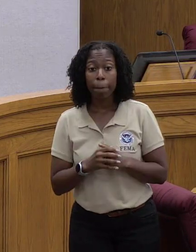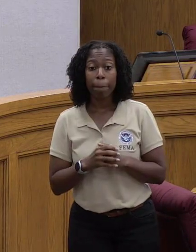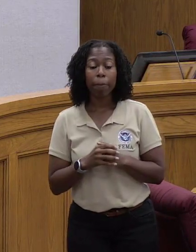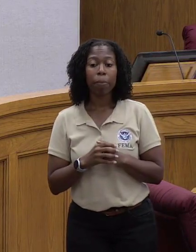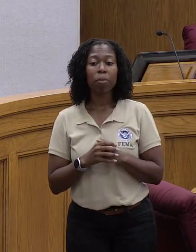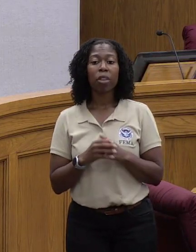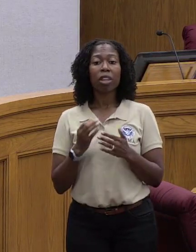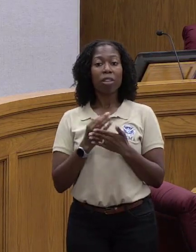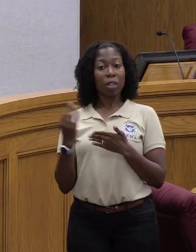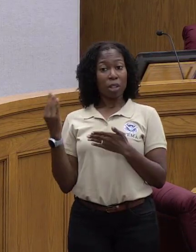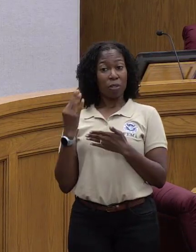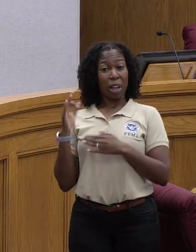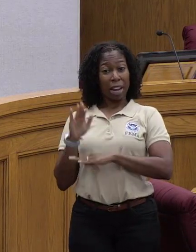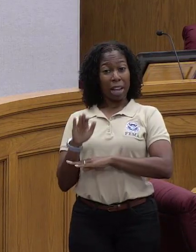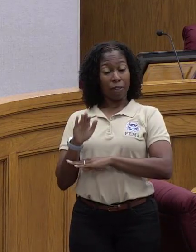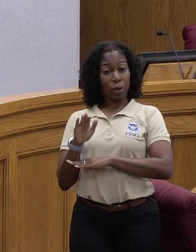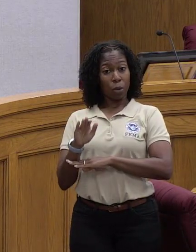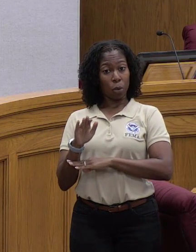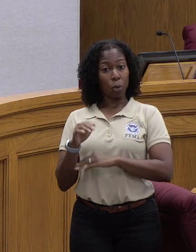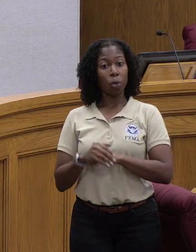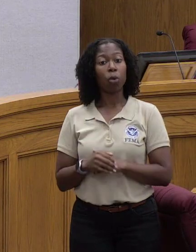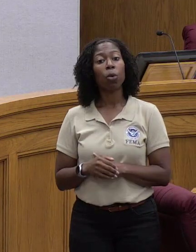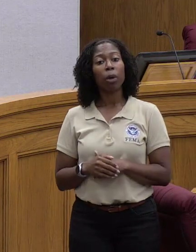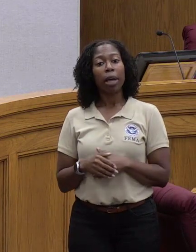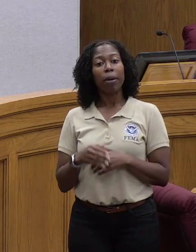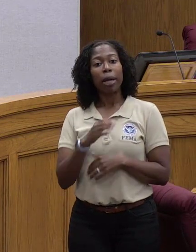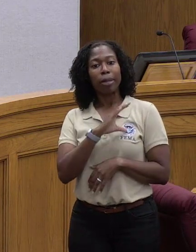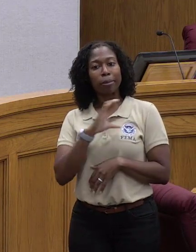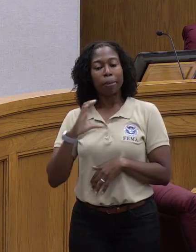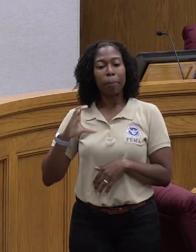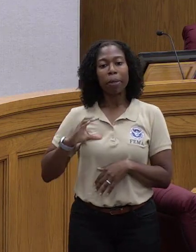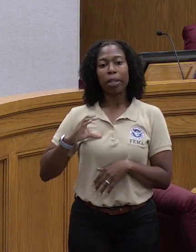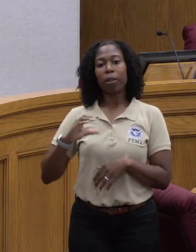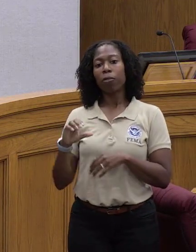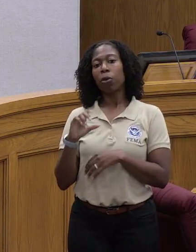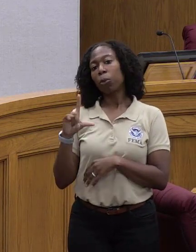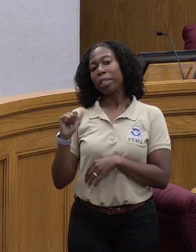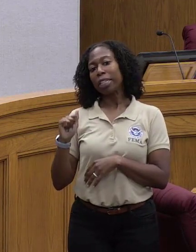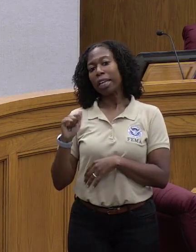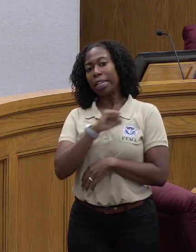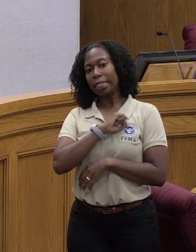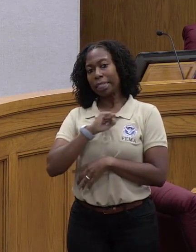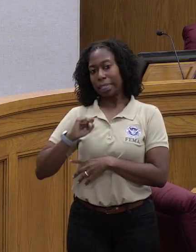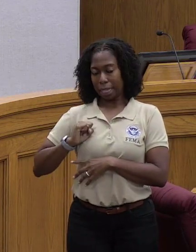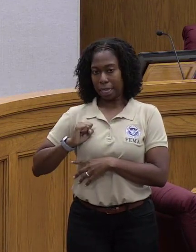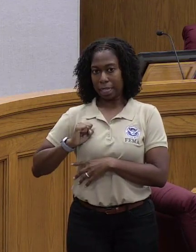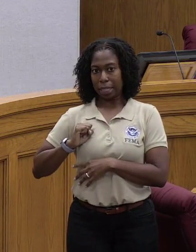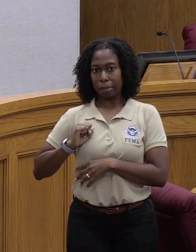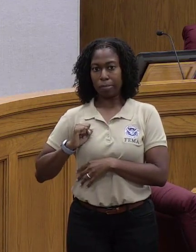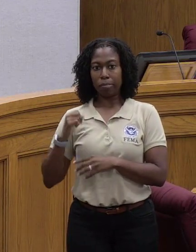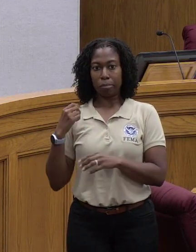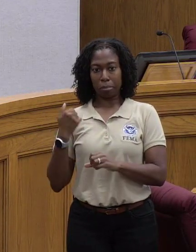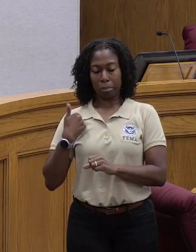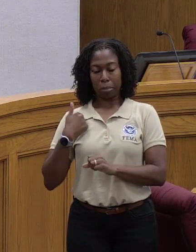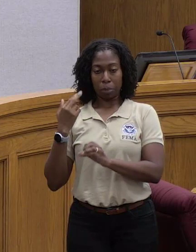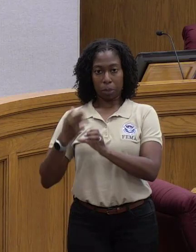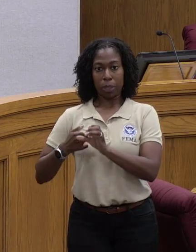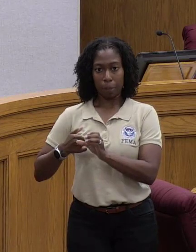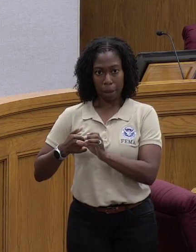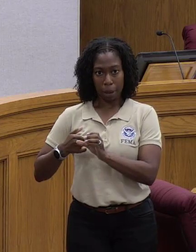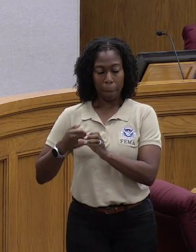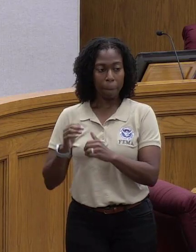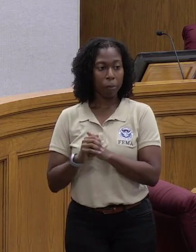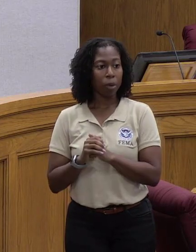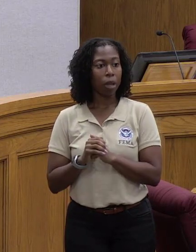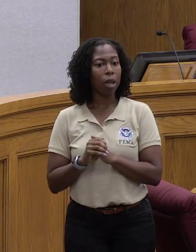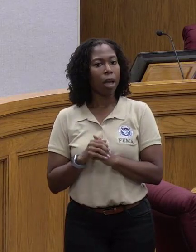in a hearing before the Commerce Committee of the Louisiana State Senate. I want you to know that all of us at Suddenlink heard